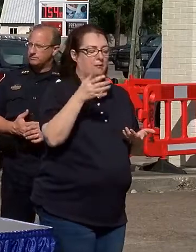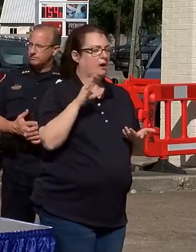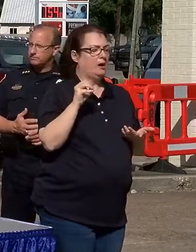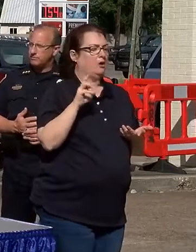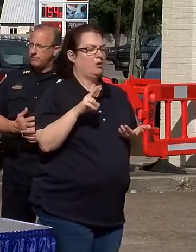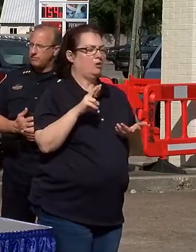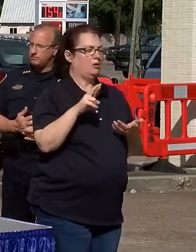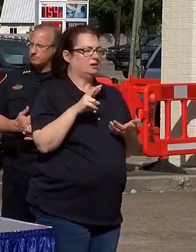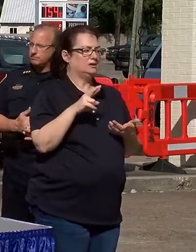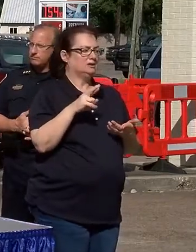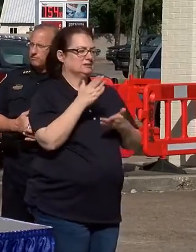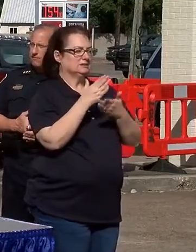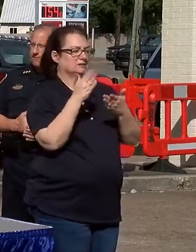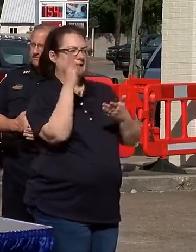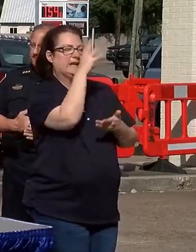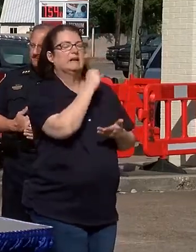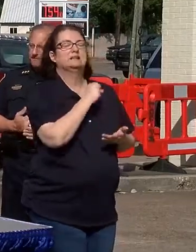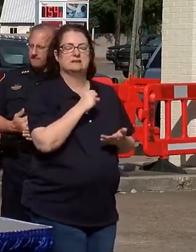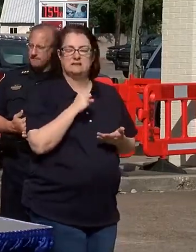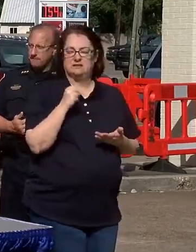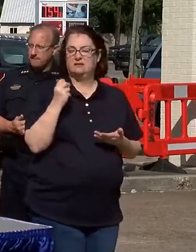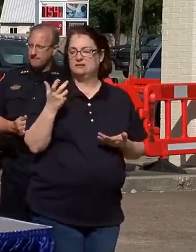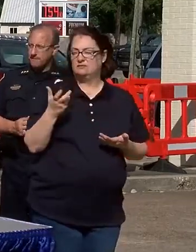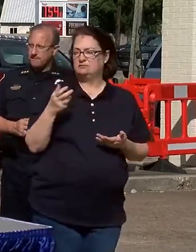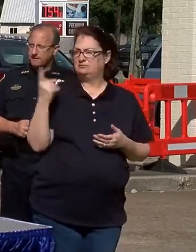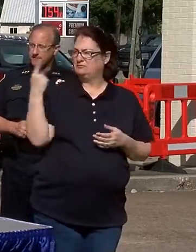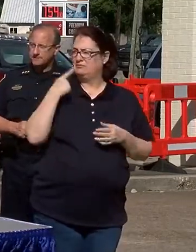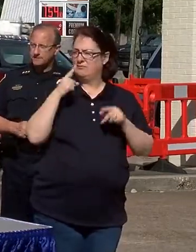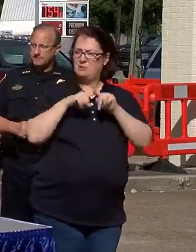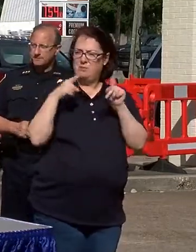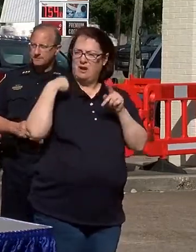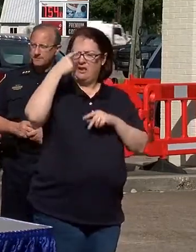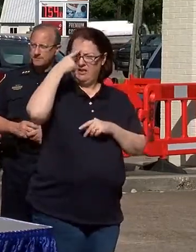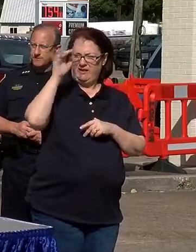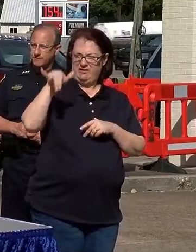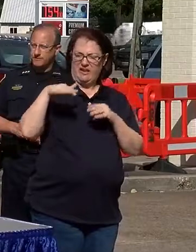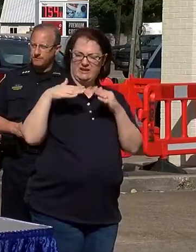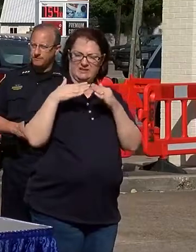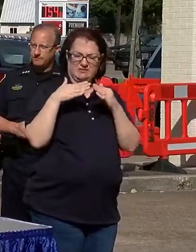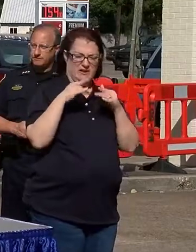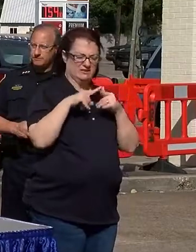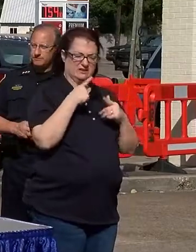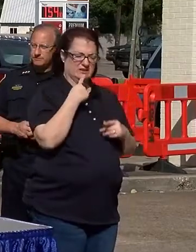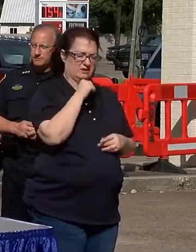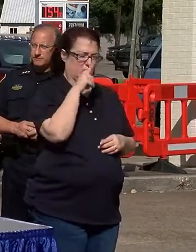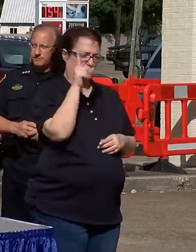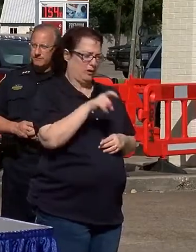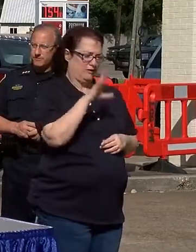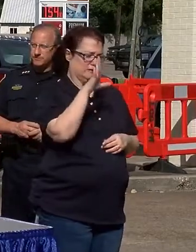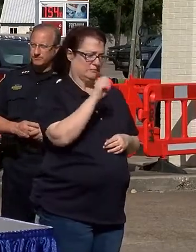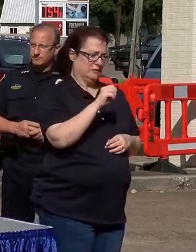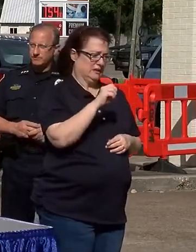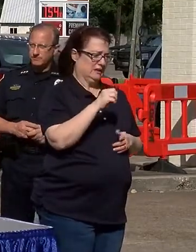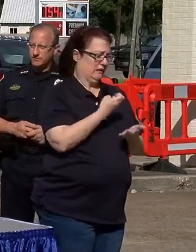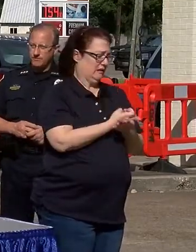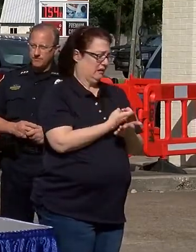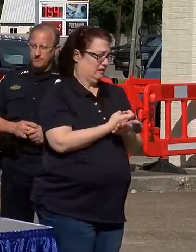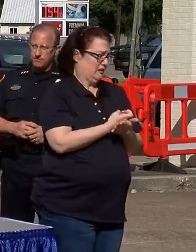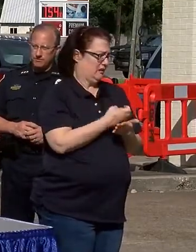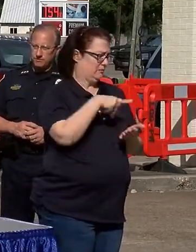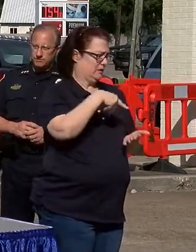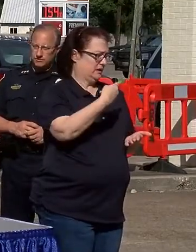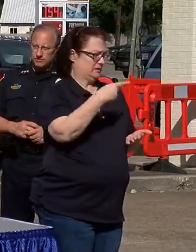guess at. But I think it is fair to say this, though, Chris. You don't have to be an economic PhD. You don't have to have an